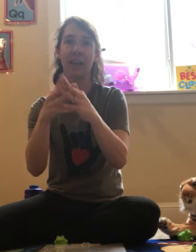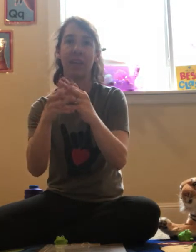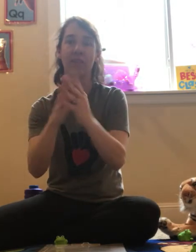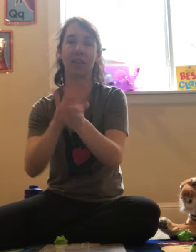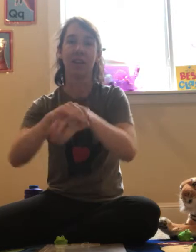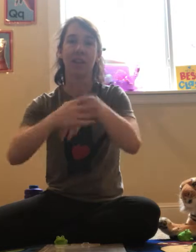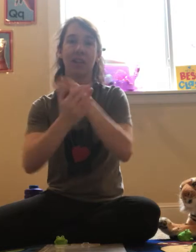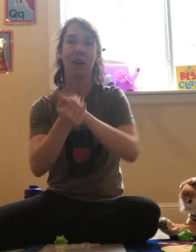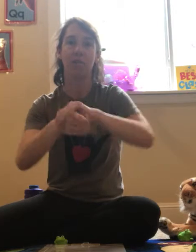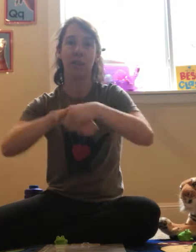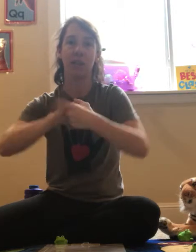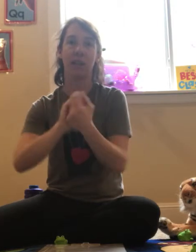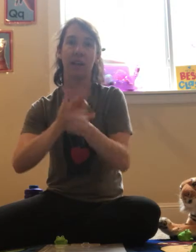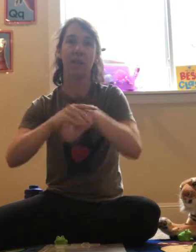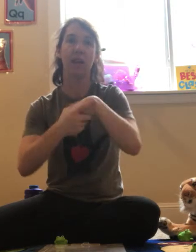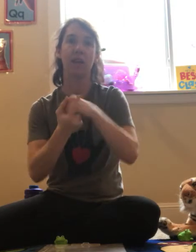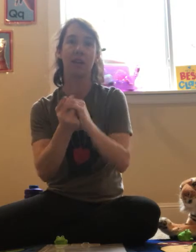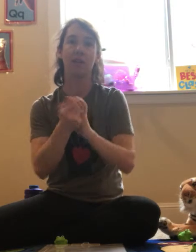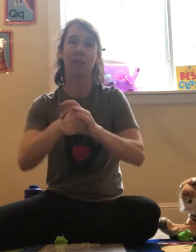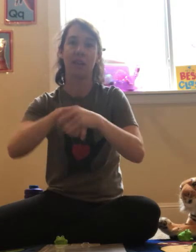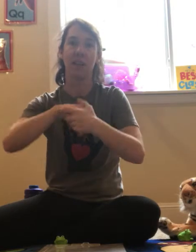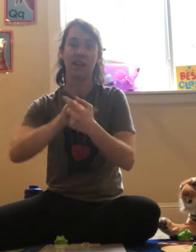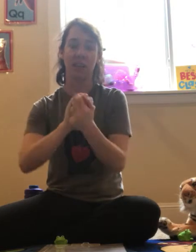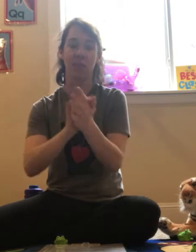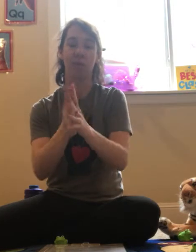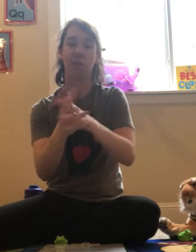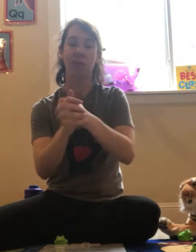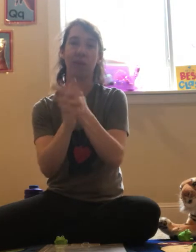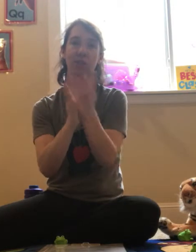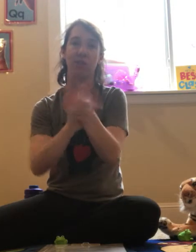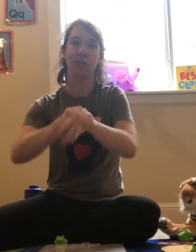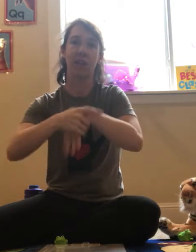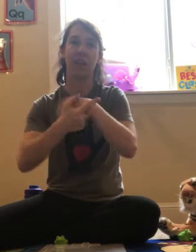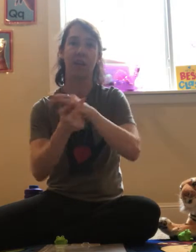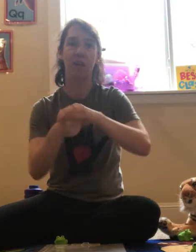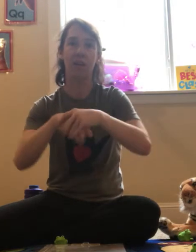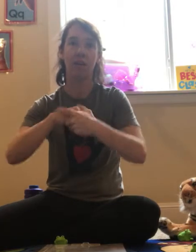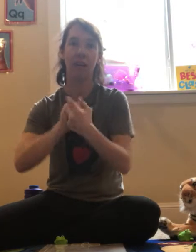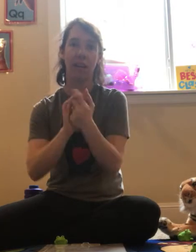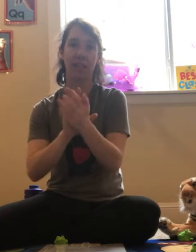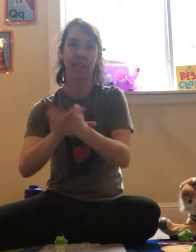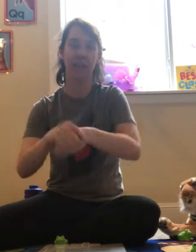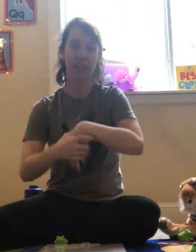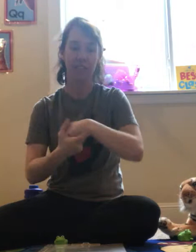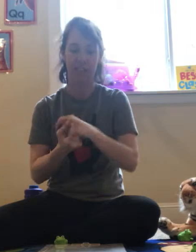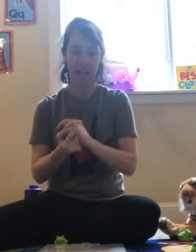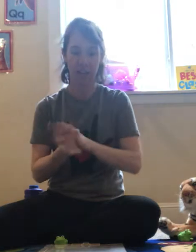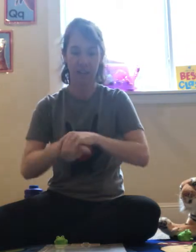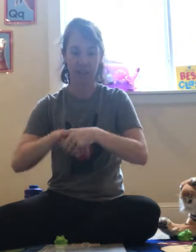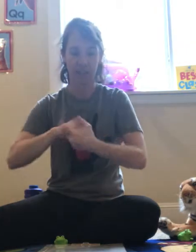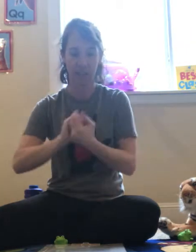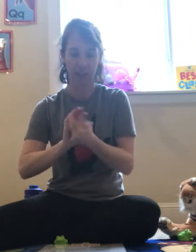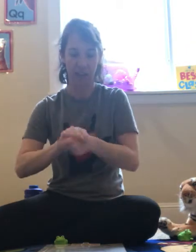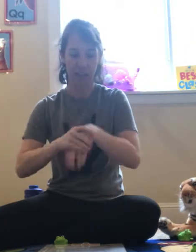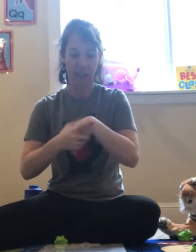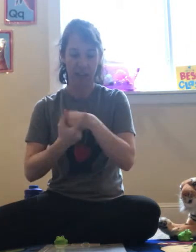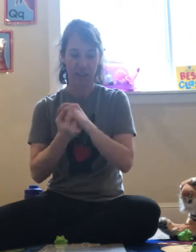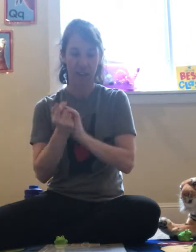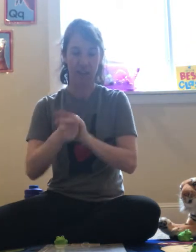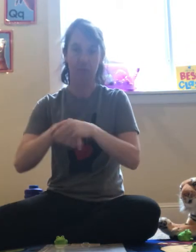out. Tops and bottoms. That's a great way to make sure that they're getting all their hands nice and clean. There we